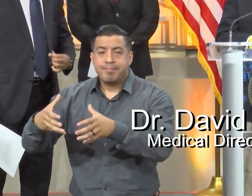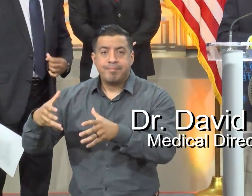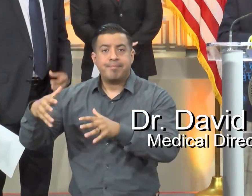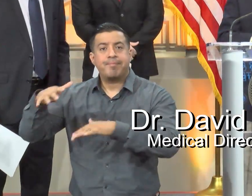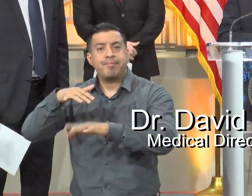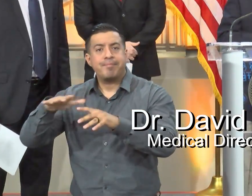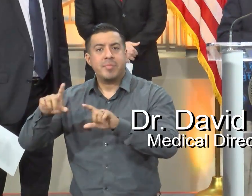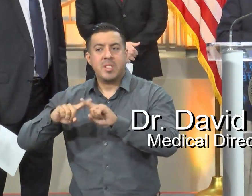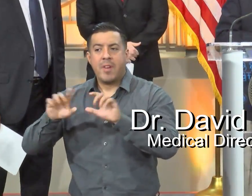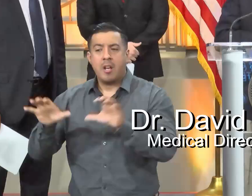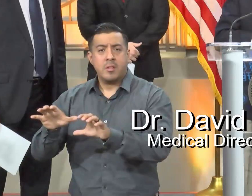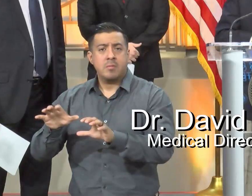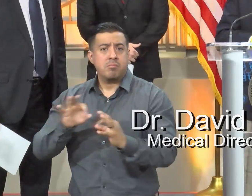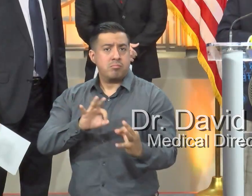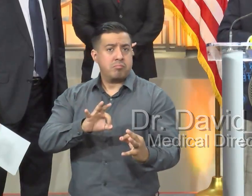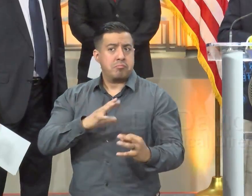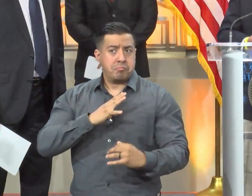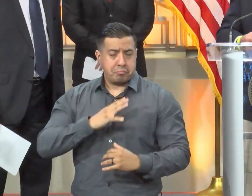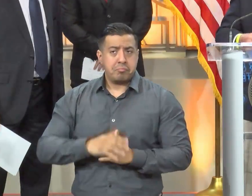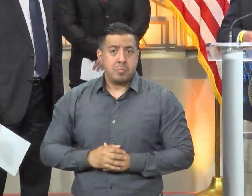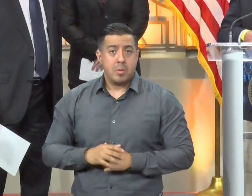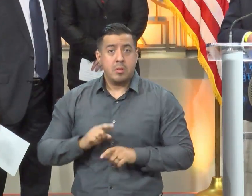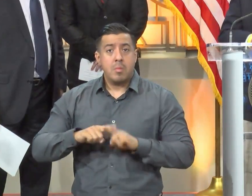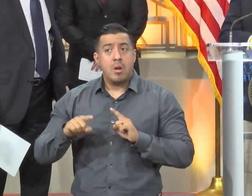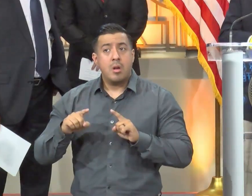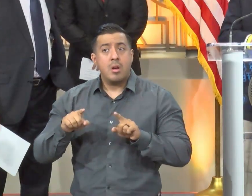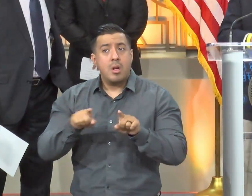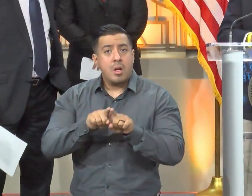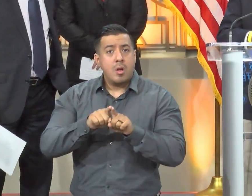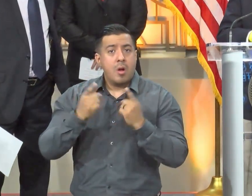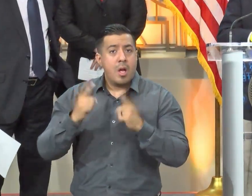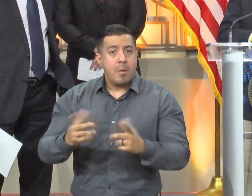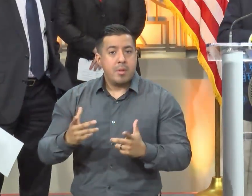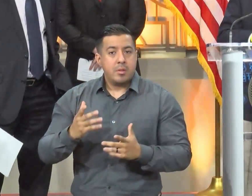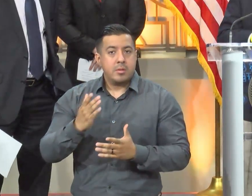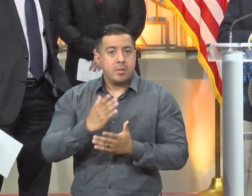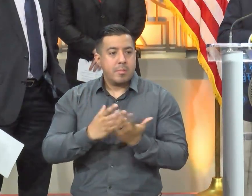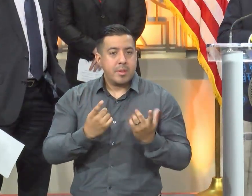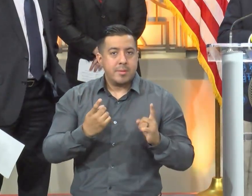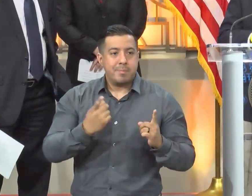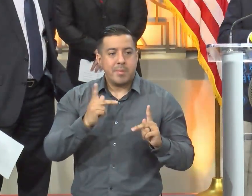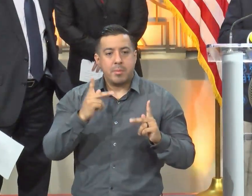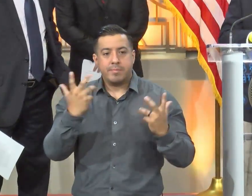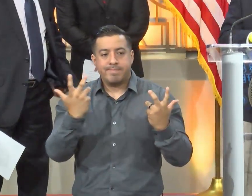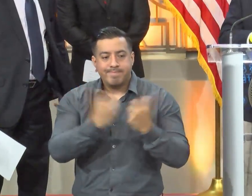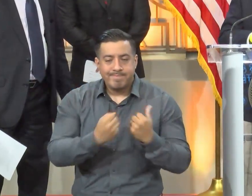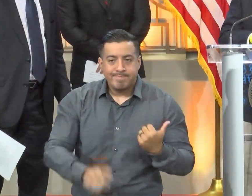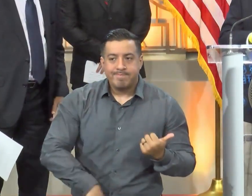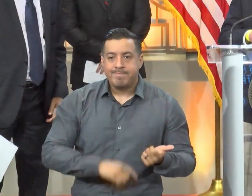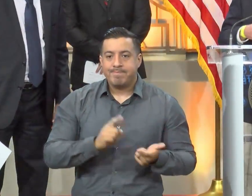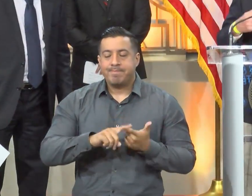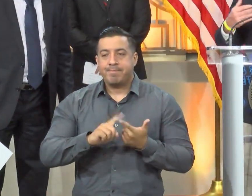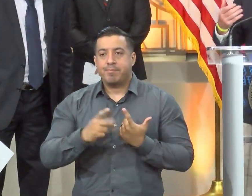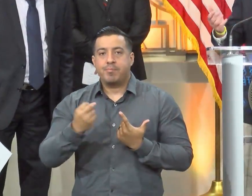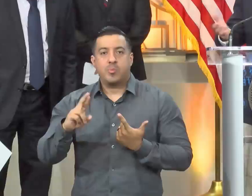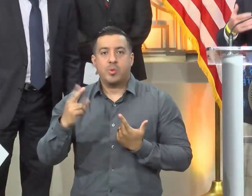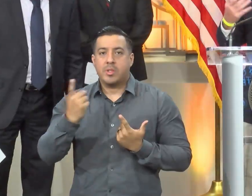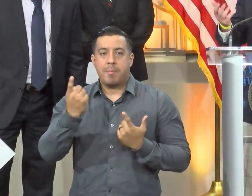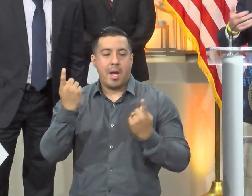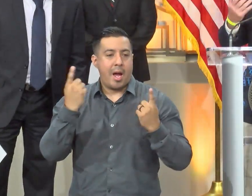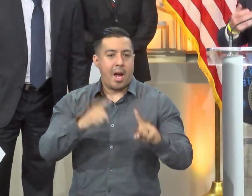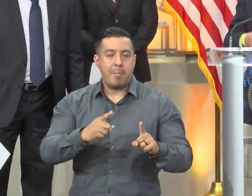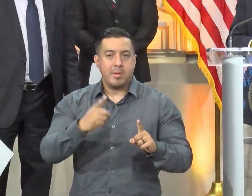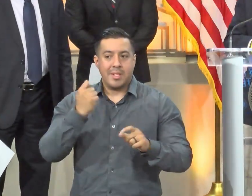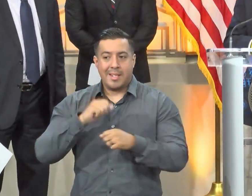activities, and that's good. It's also a time, unfortunately, when things go wrong, when people get into accidents, and some degree with us coming out of